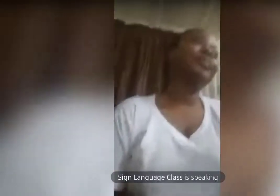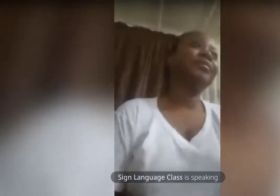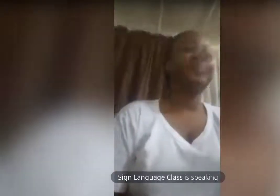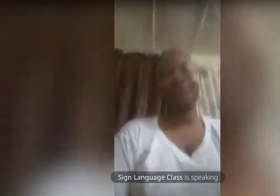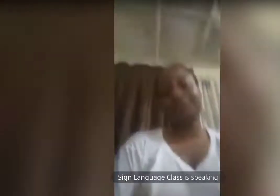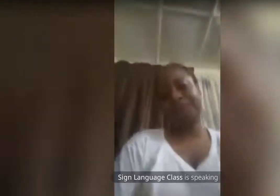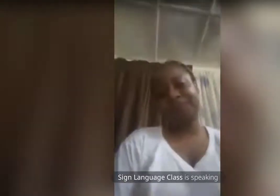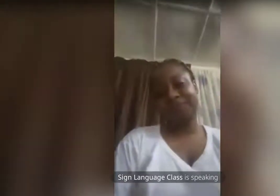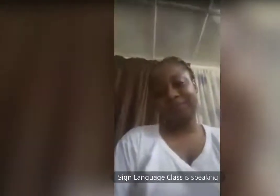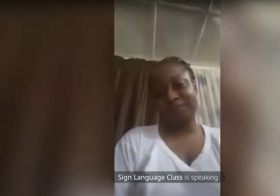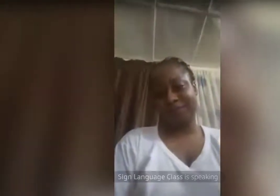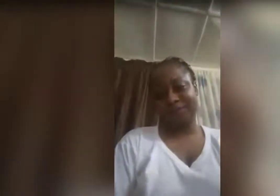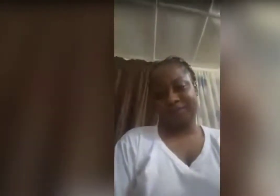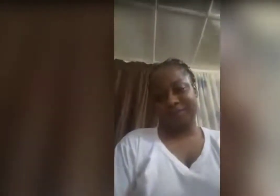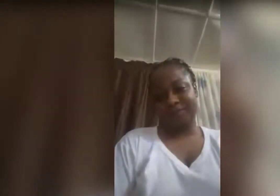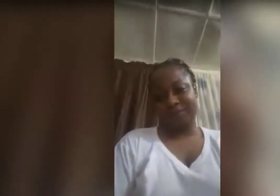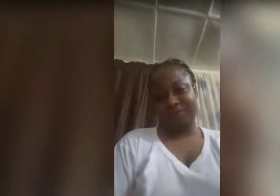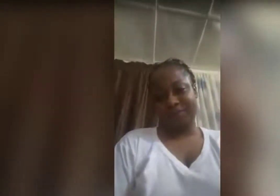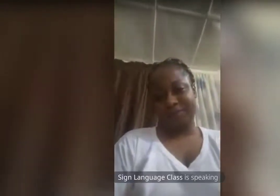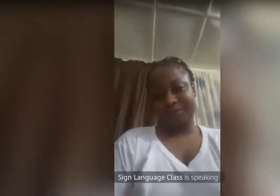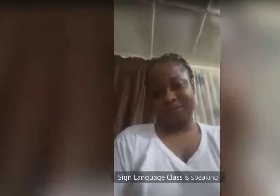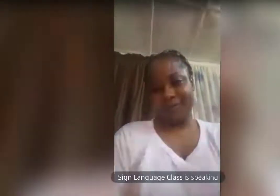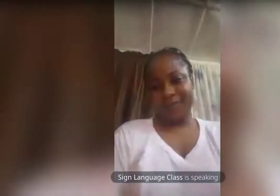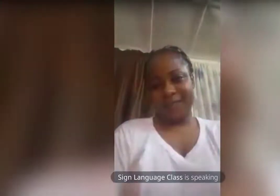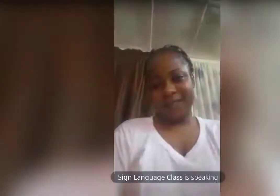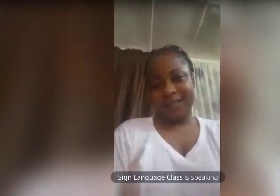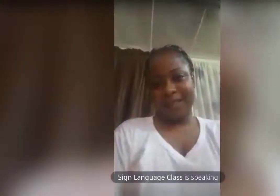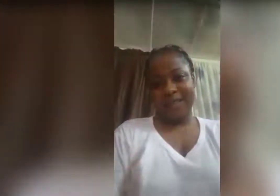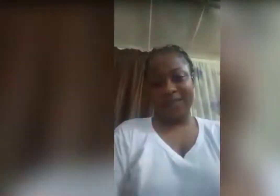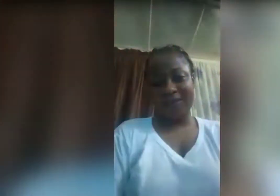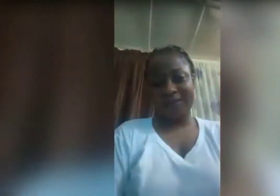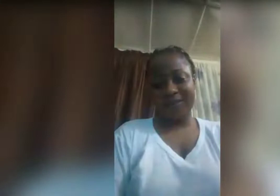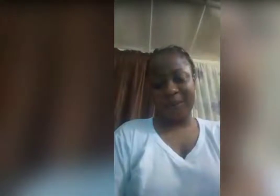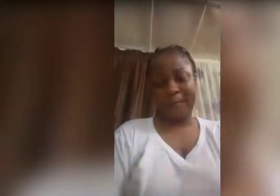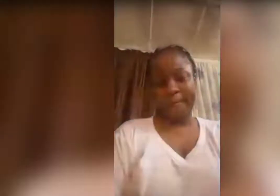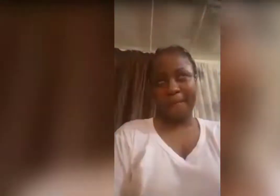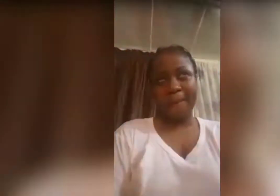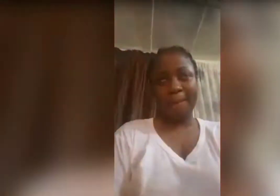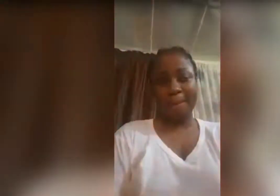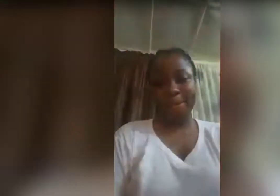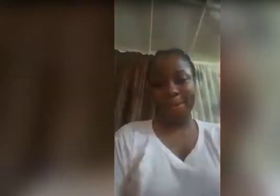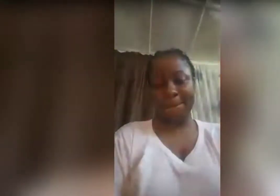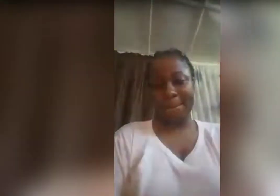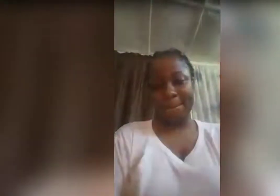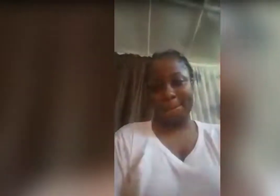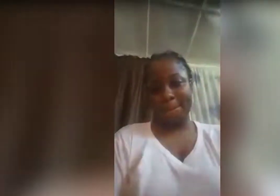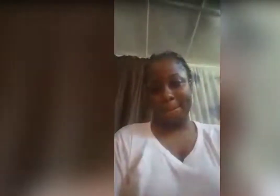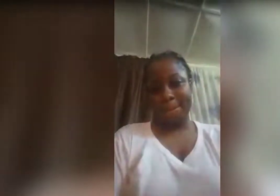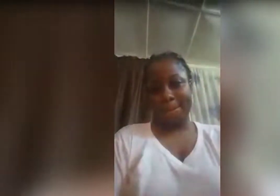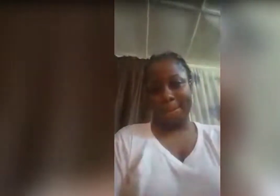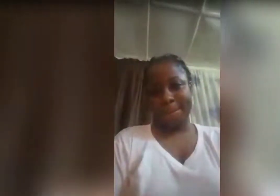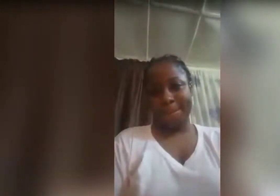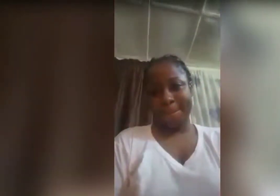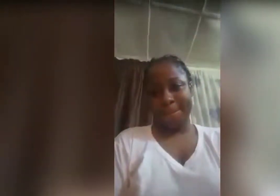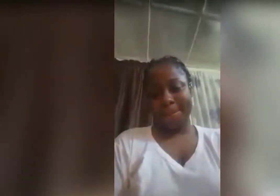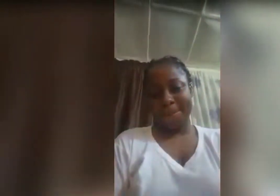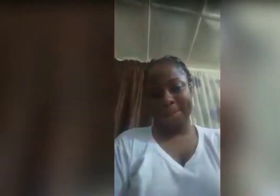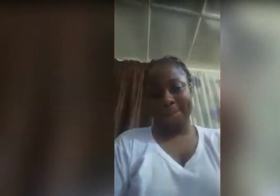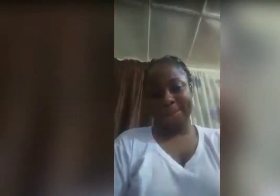indeed. So I Thank feel you. privileged teaching such a wonderful class. Let's briefly take now. We're privileged to